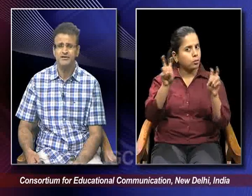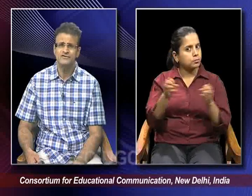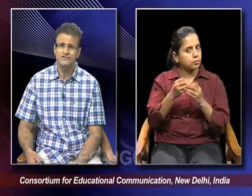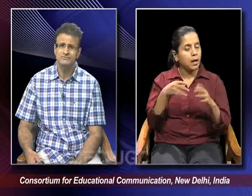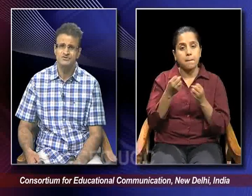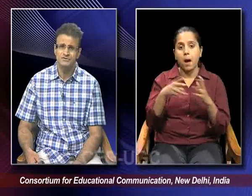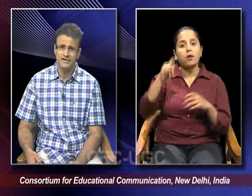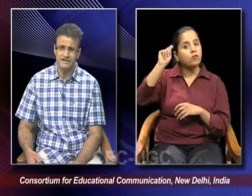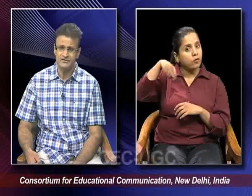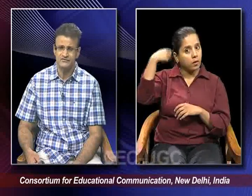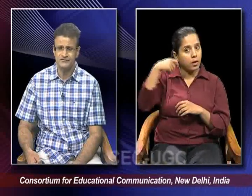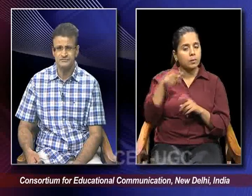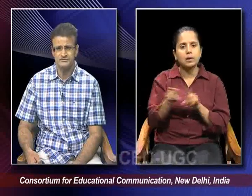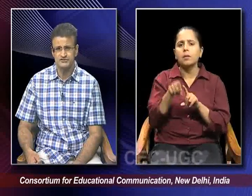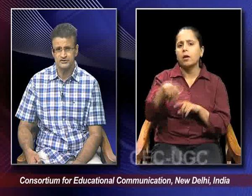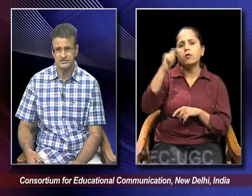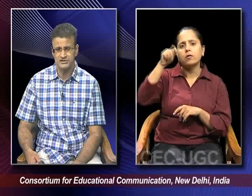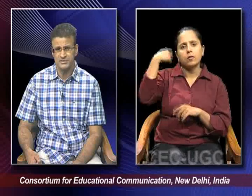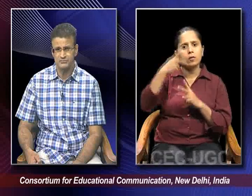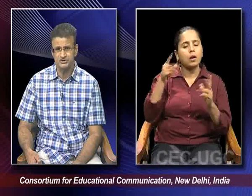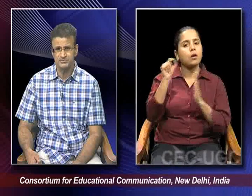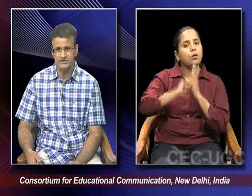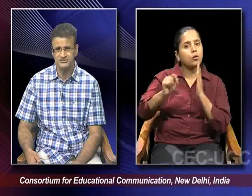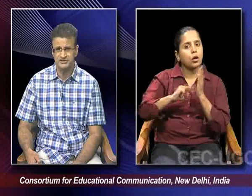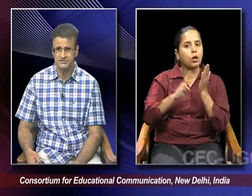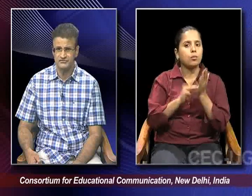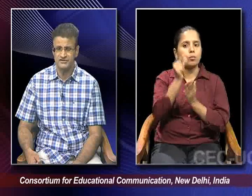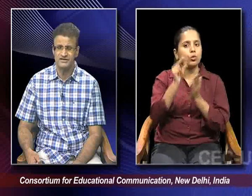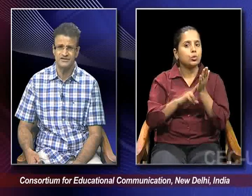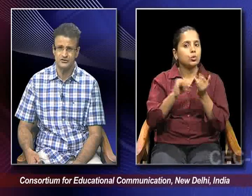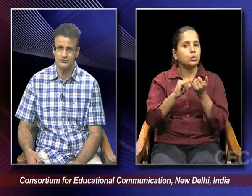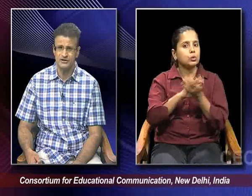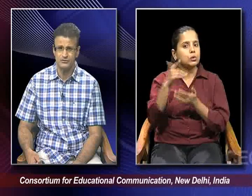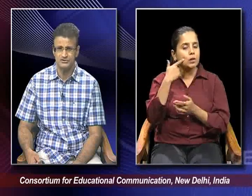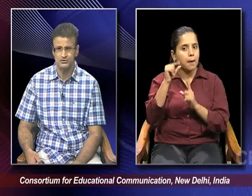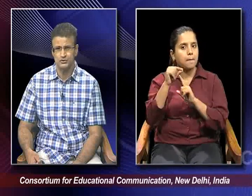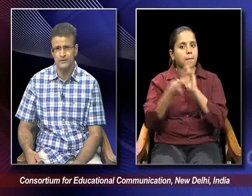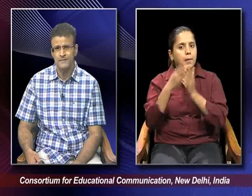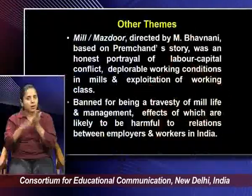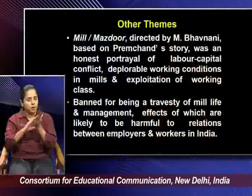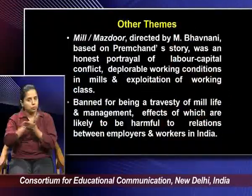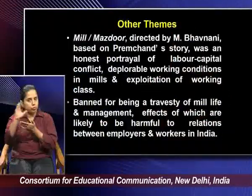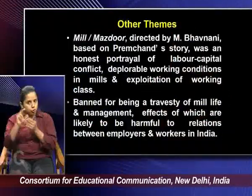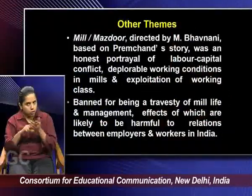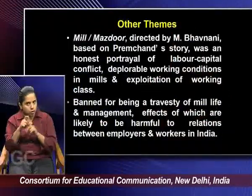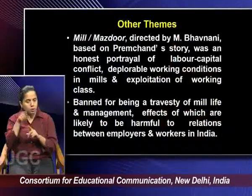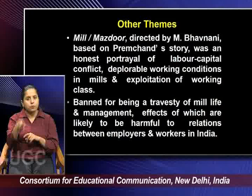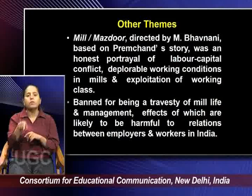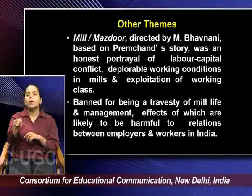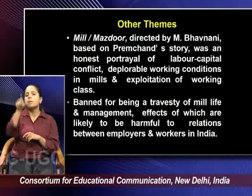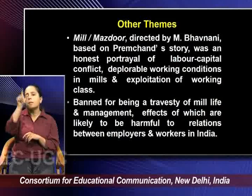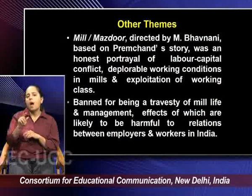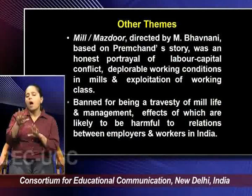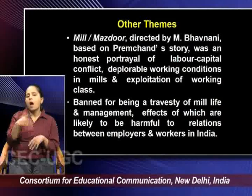many of the films, like one of the films which was written by Munshi Premchand with the title of Mil aur Mazdoor, and how this was a